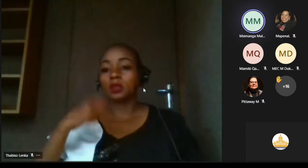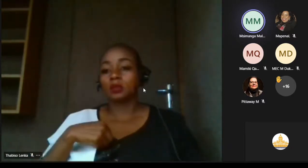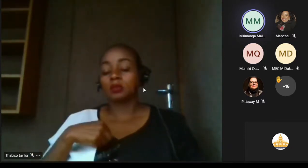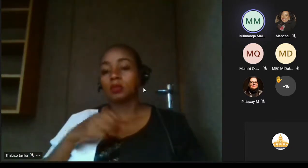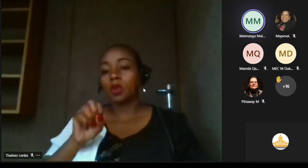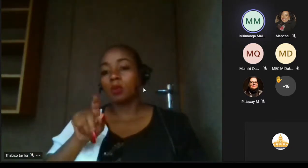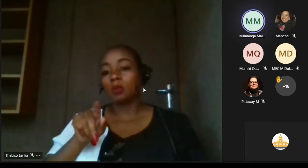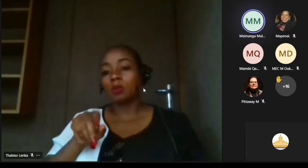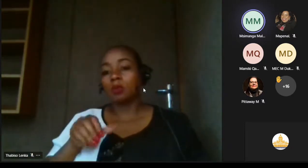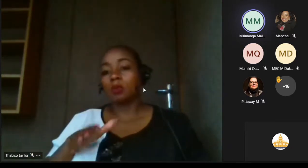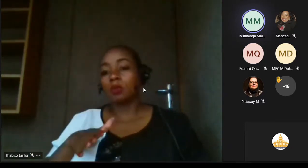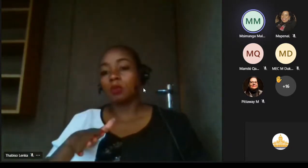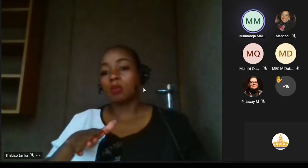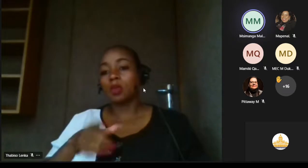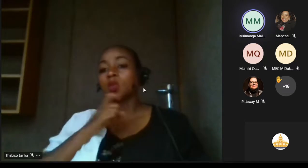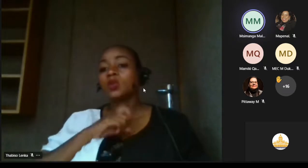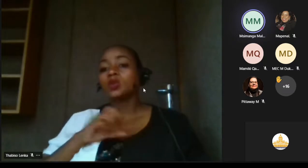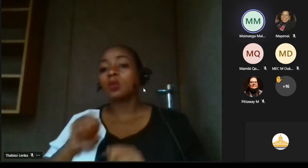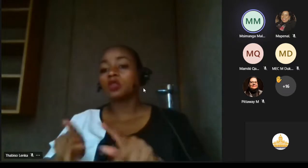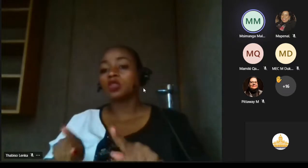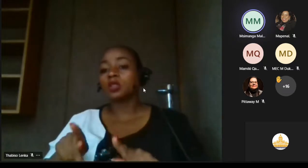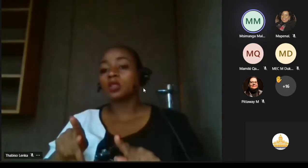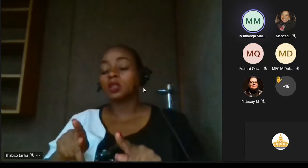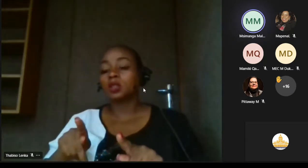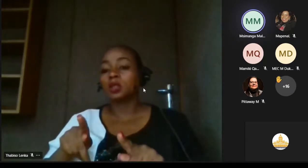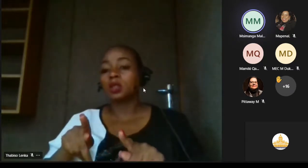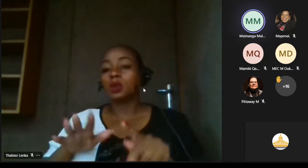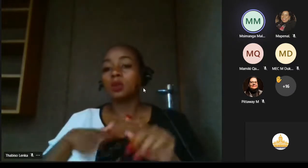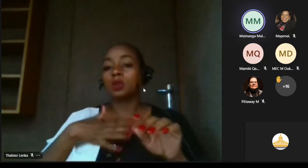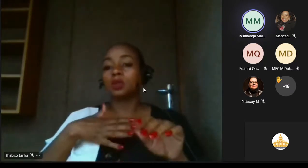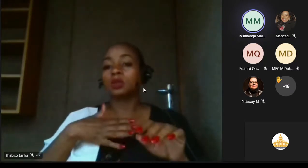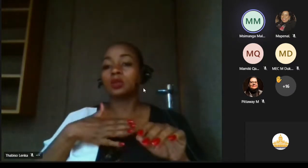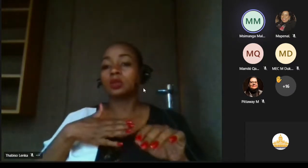to greet the leadership of executive,